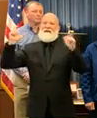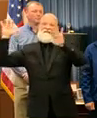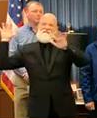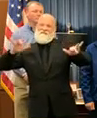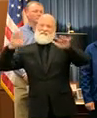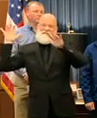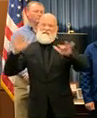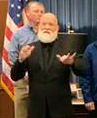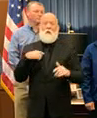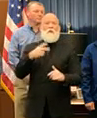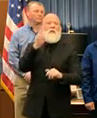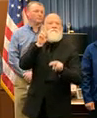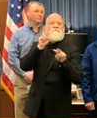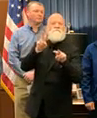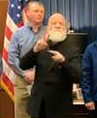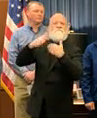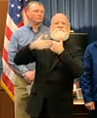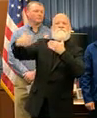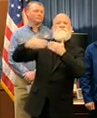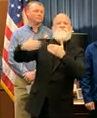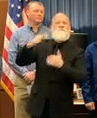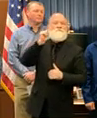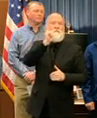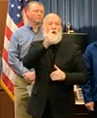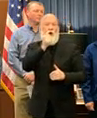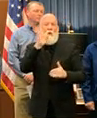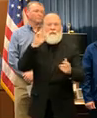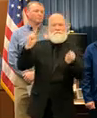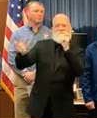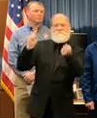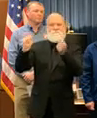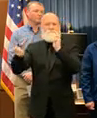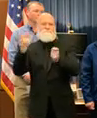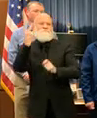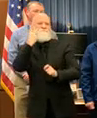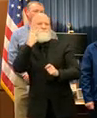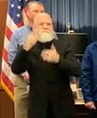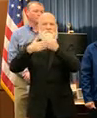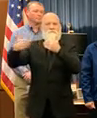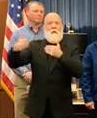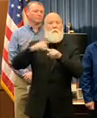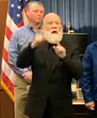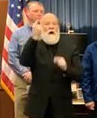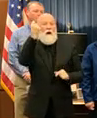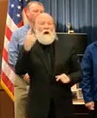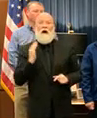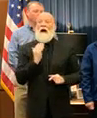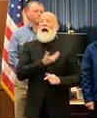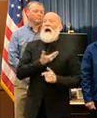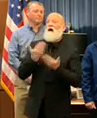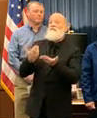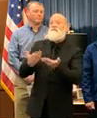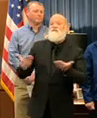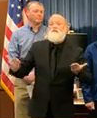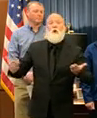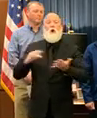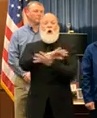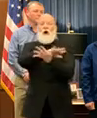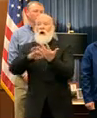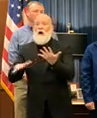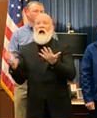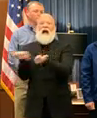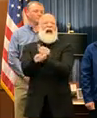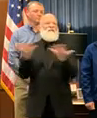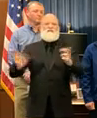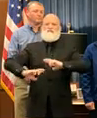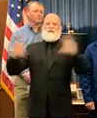our plans accordingly. But we're throwing all the resources that we have available to this right now, and we will throughout the storm.